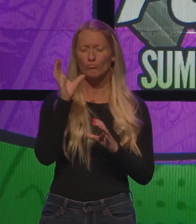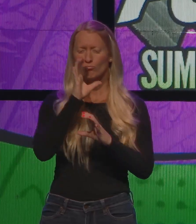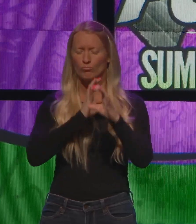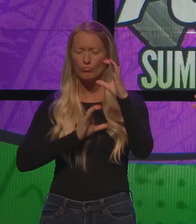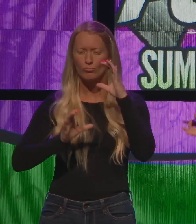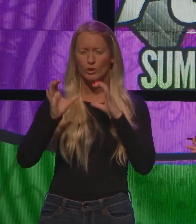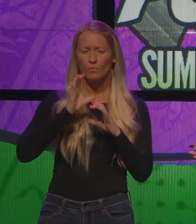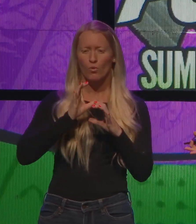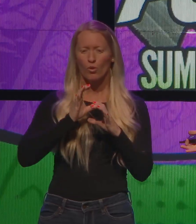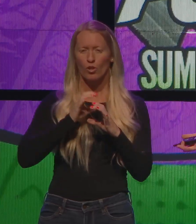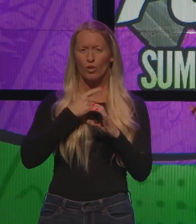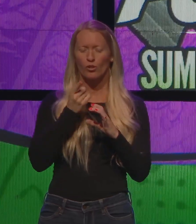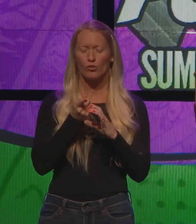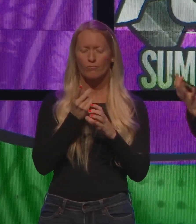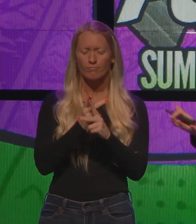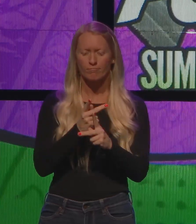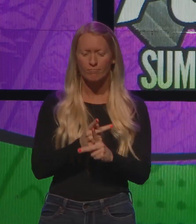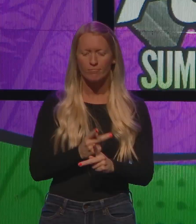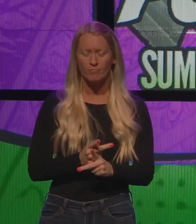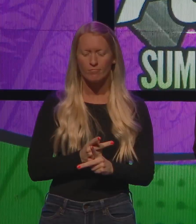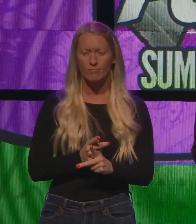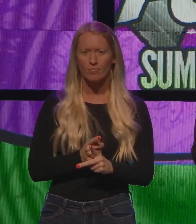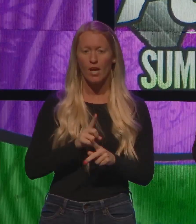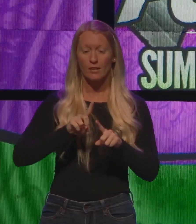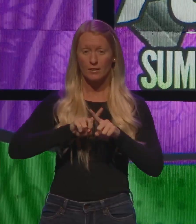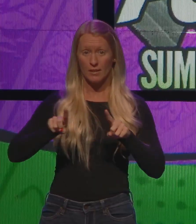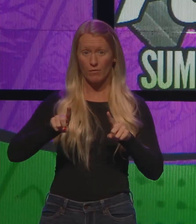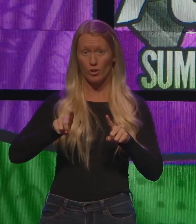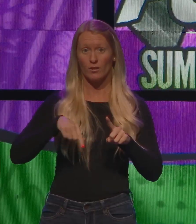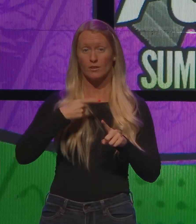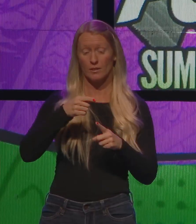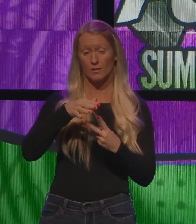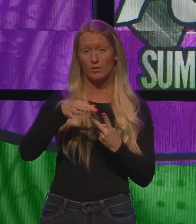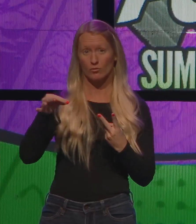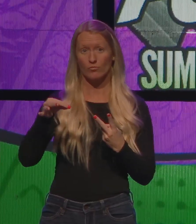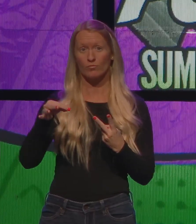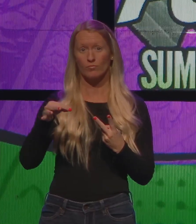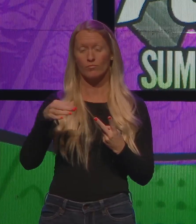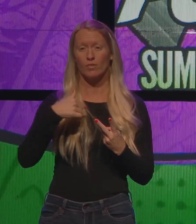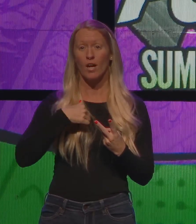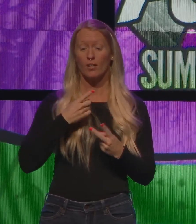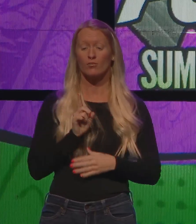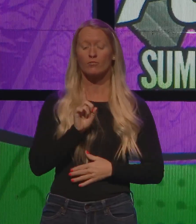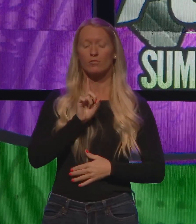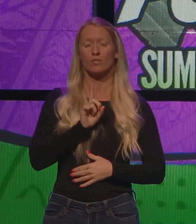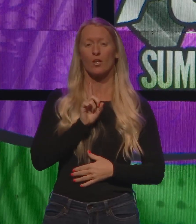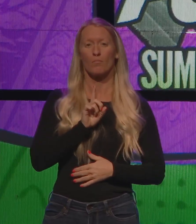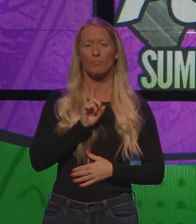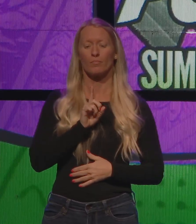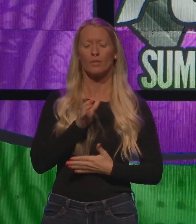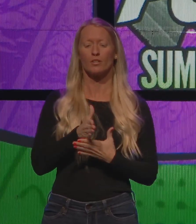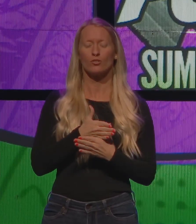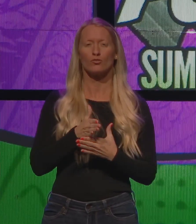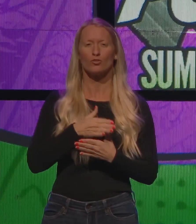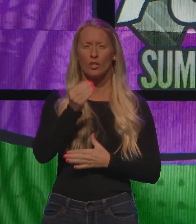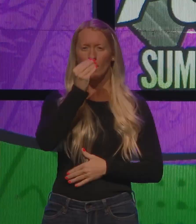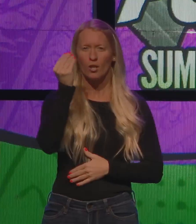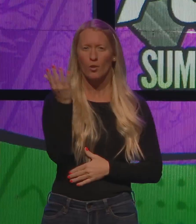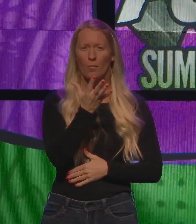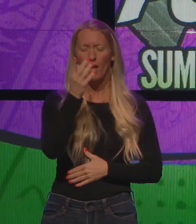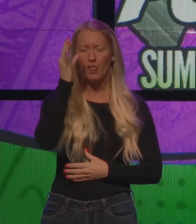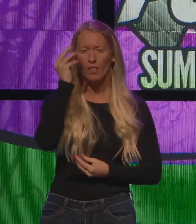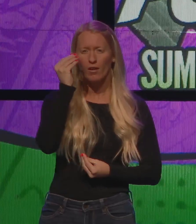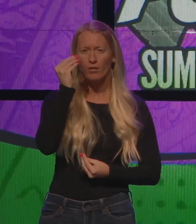I could happily stay up here and share a lot of my thoughts on the doctrine of original sin and